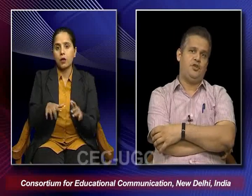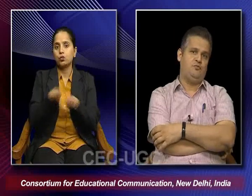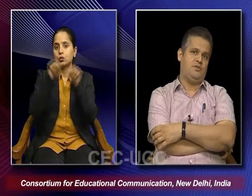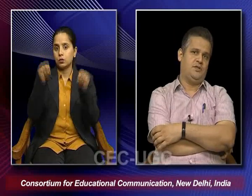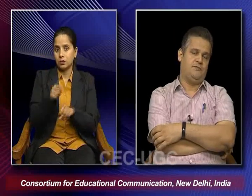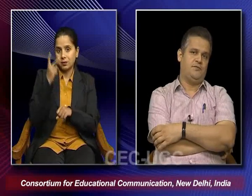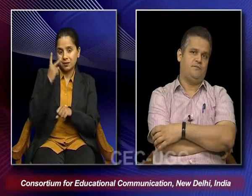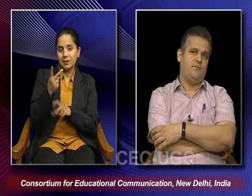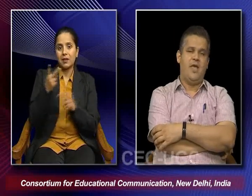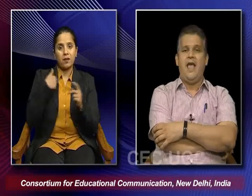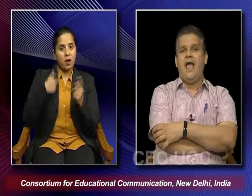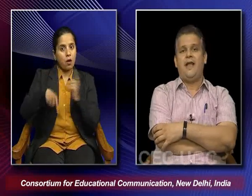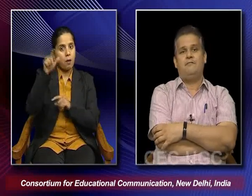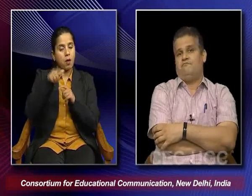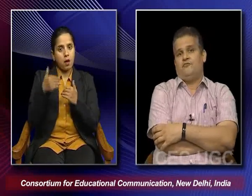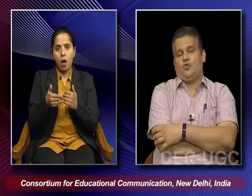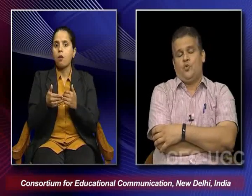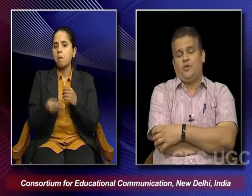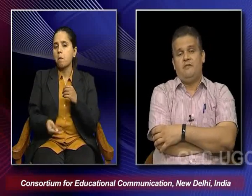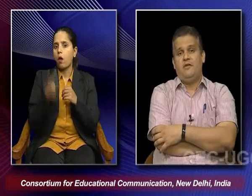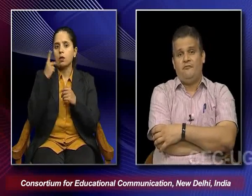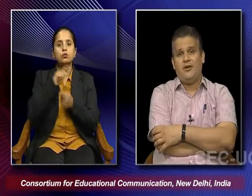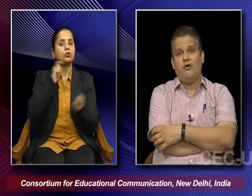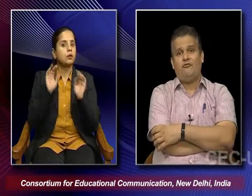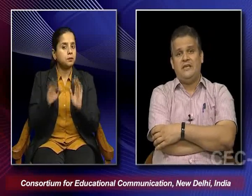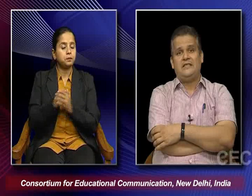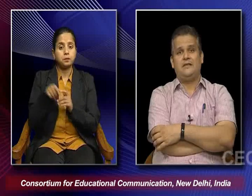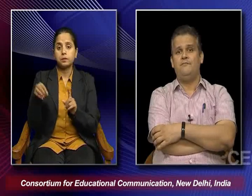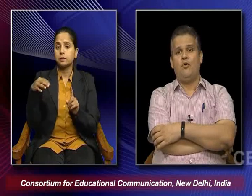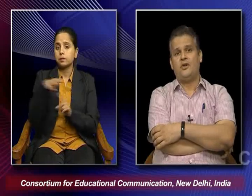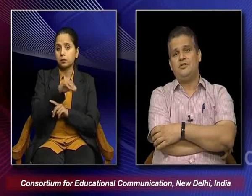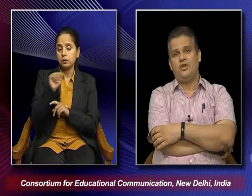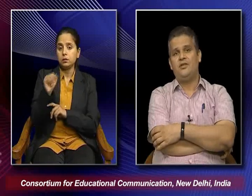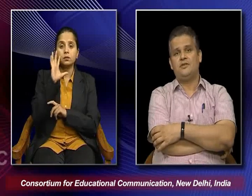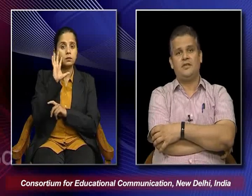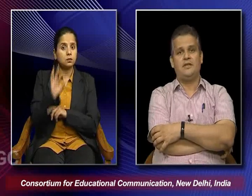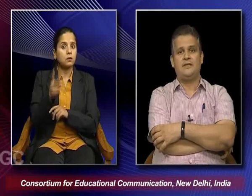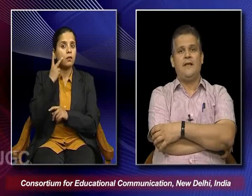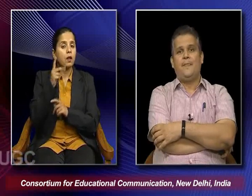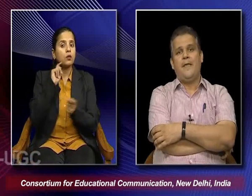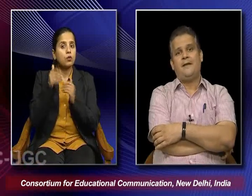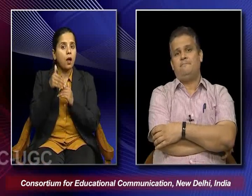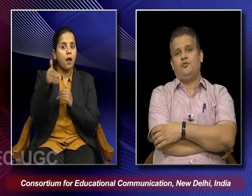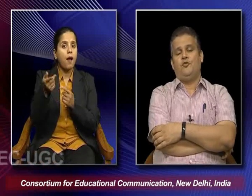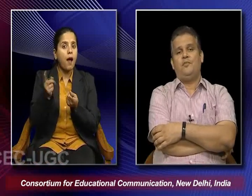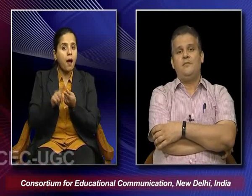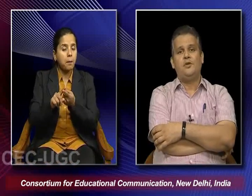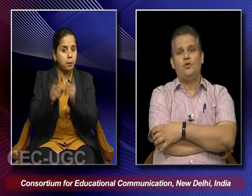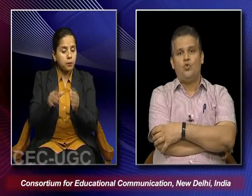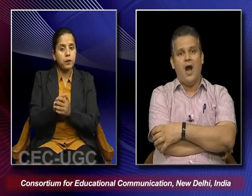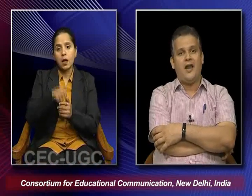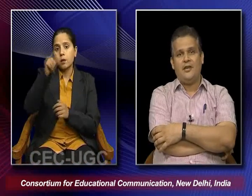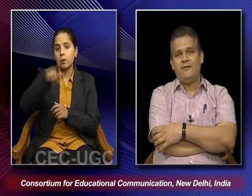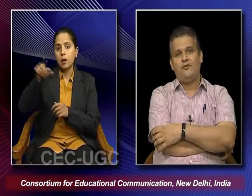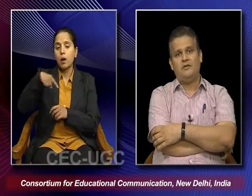and human systems. And so the effect of these important changes is that people